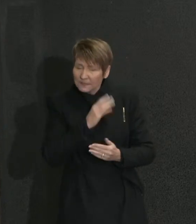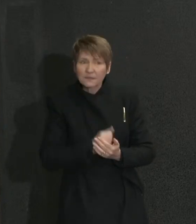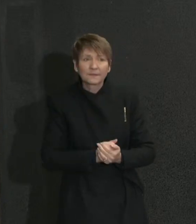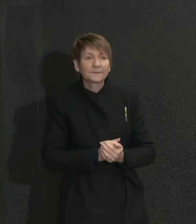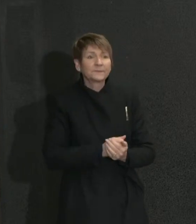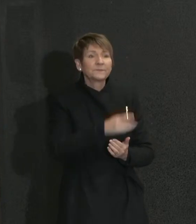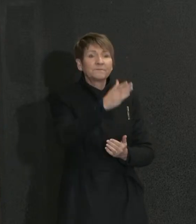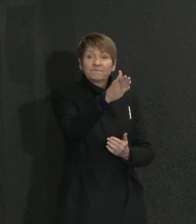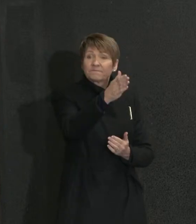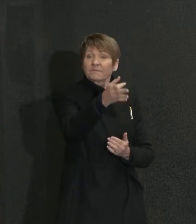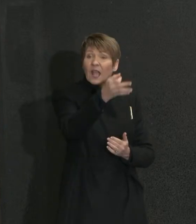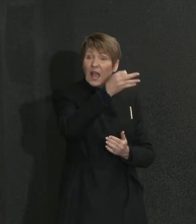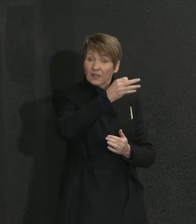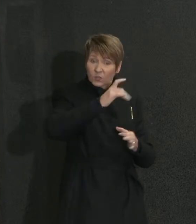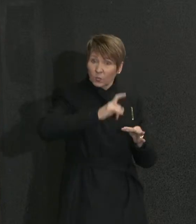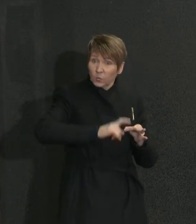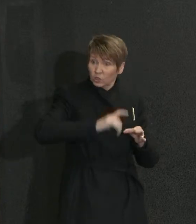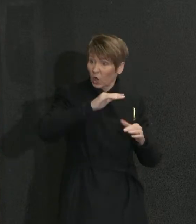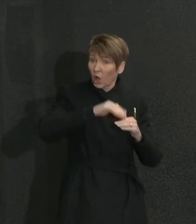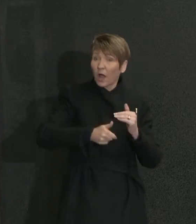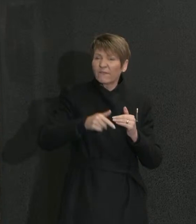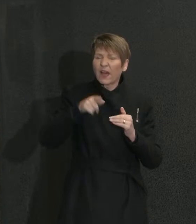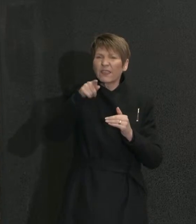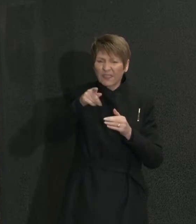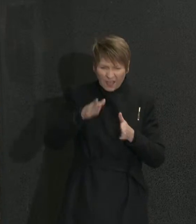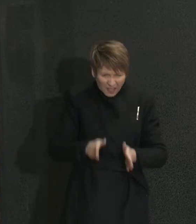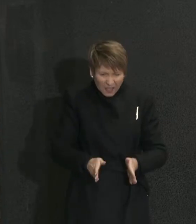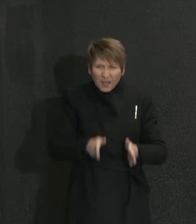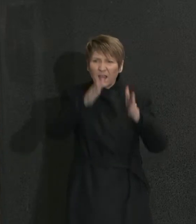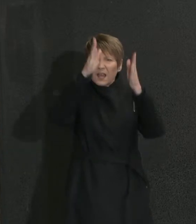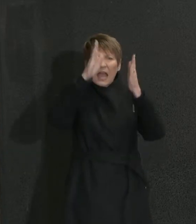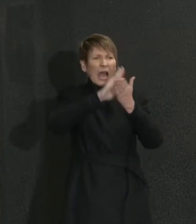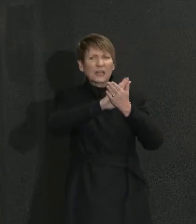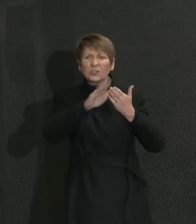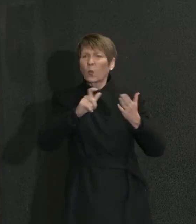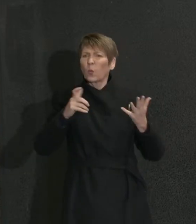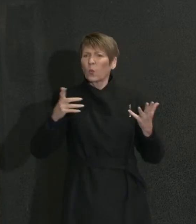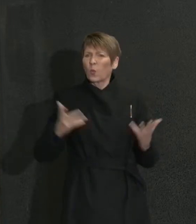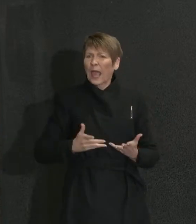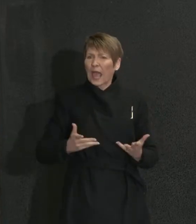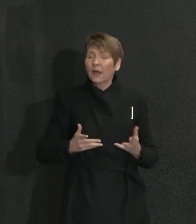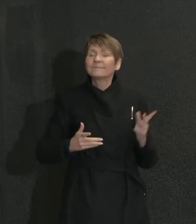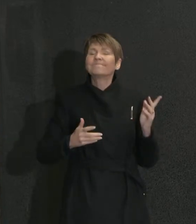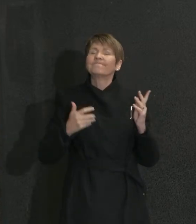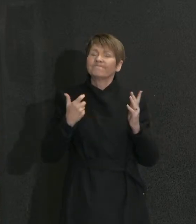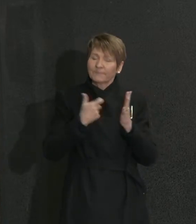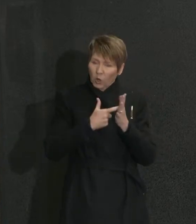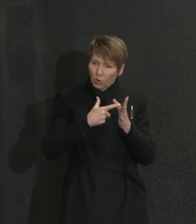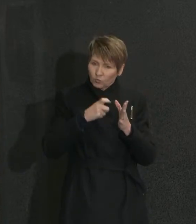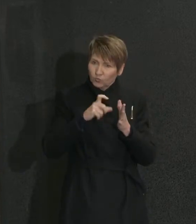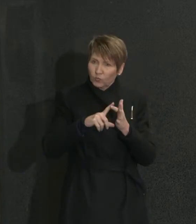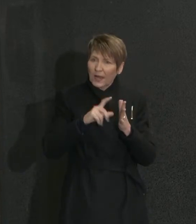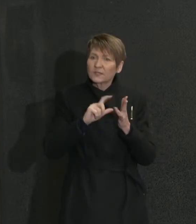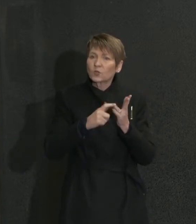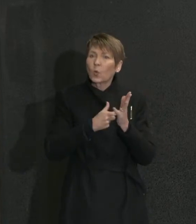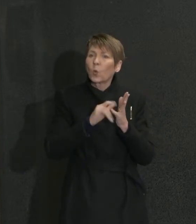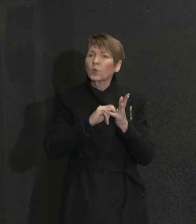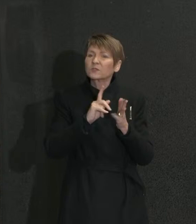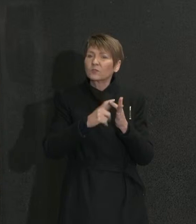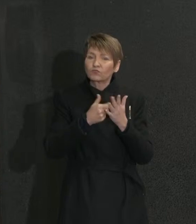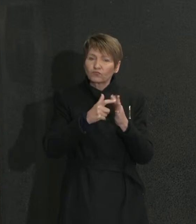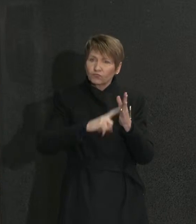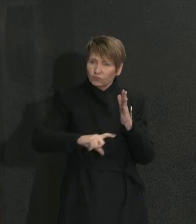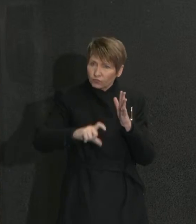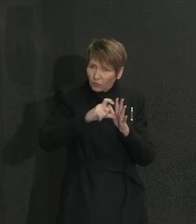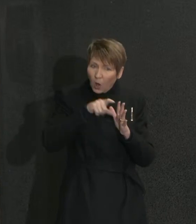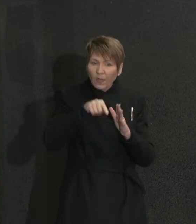about. Yes, and to that, Racecourse Road, and to that end, I'll just say, we've had, in recent times, we've had a number of